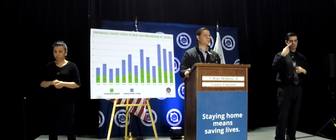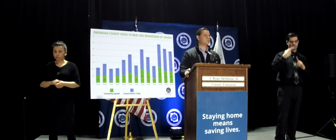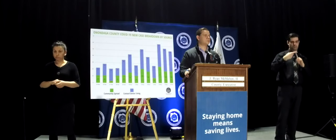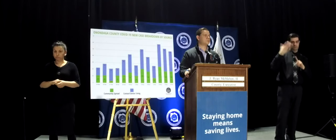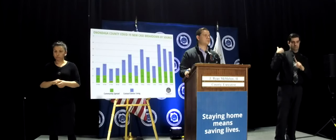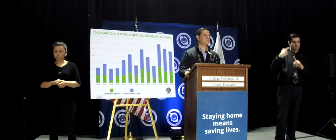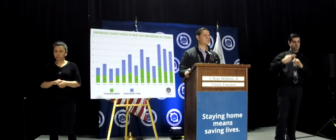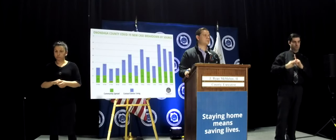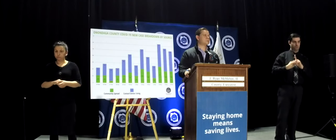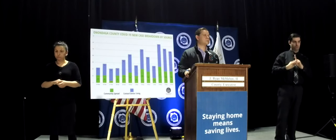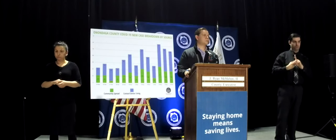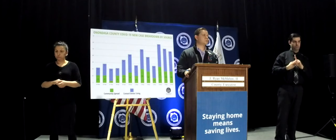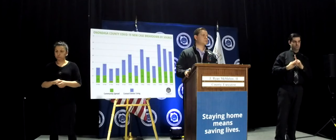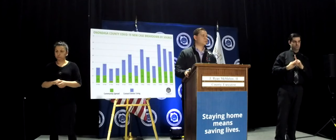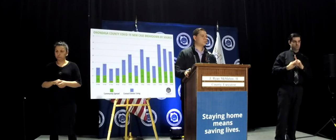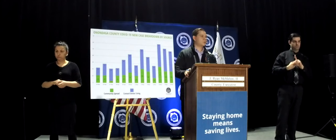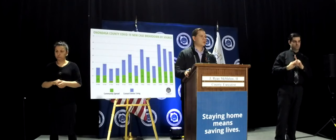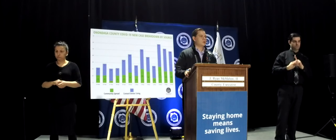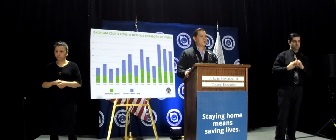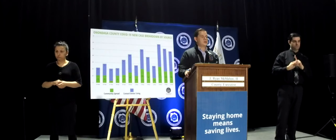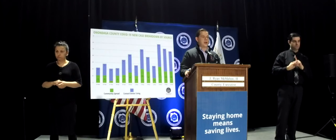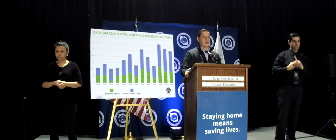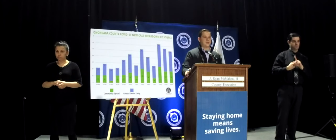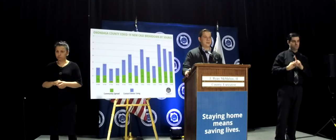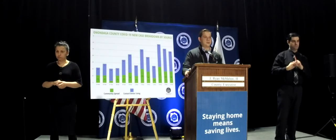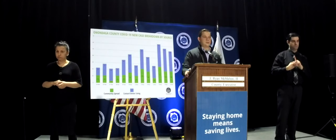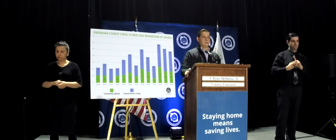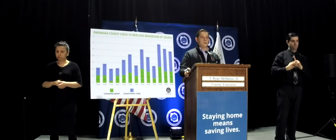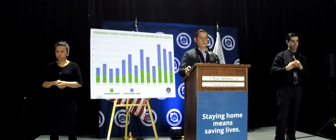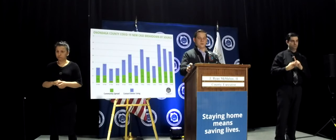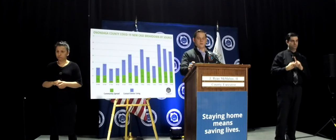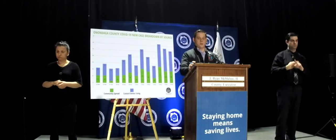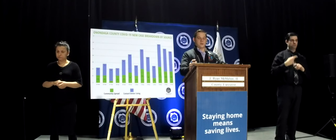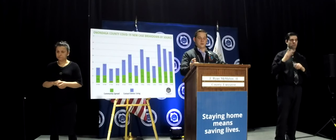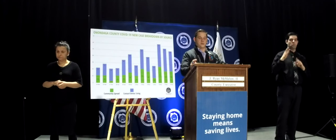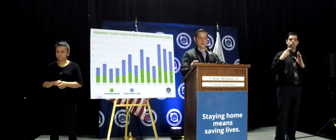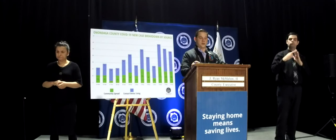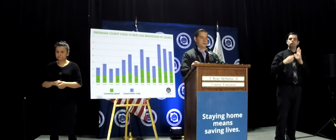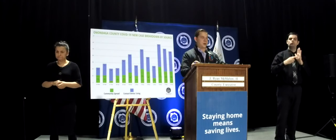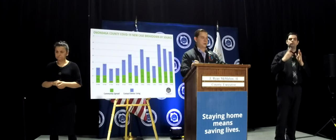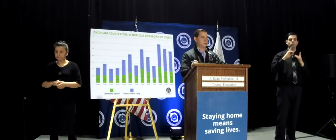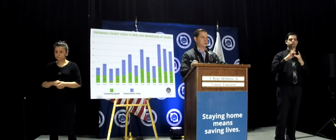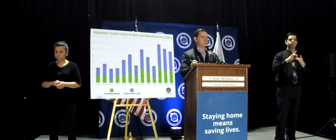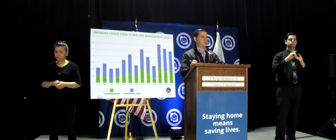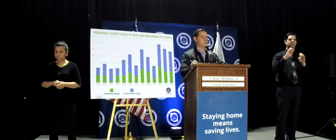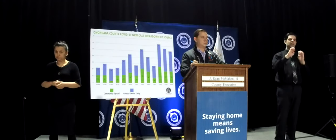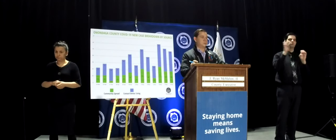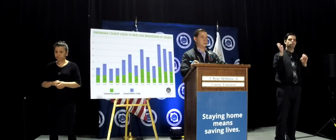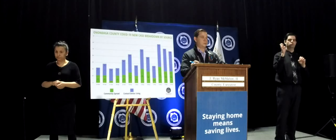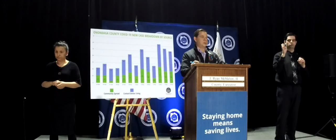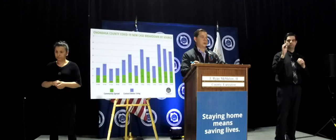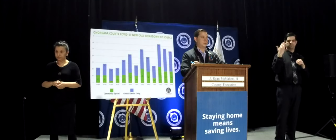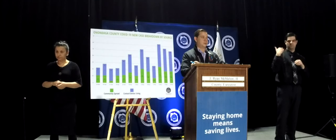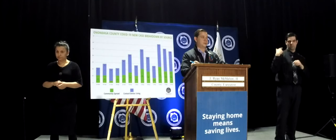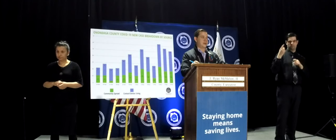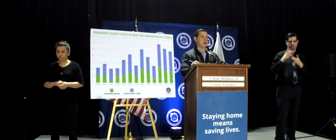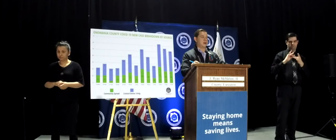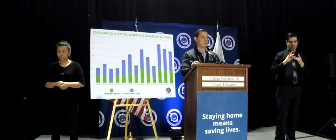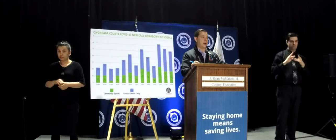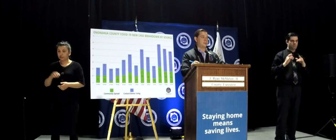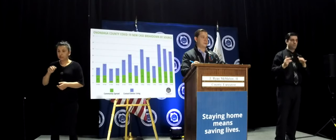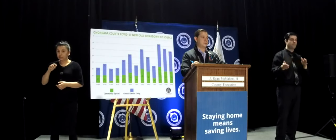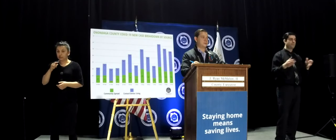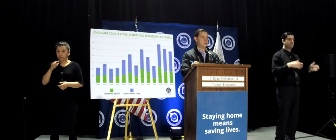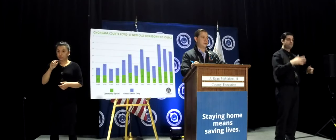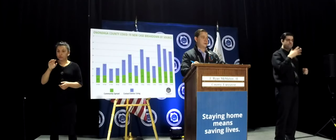guidance be for this weekend when it comes to Mother's Day? Yeah, look at first off, we talked about, let's honor